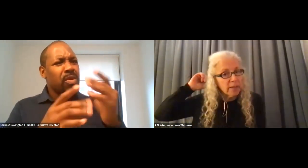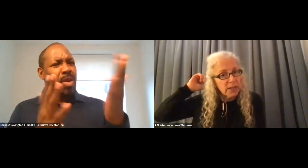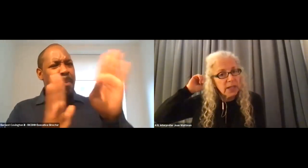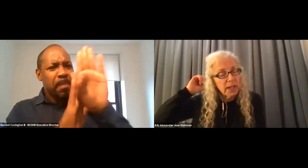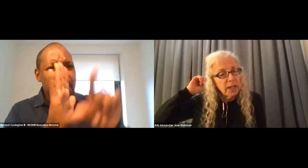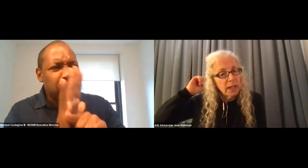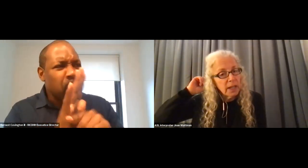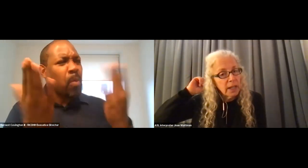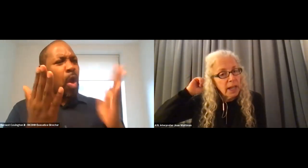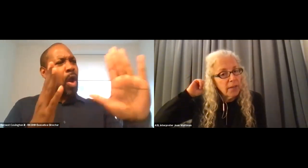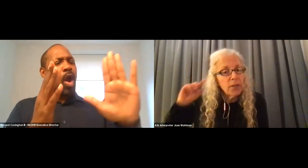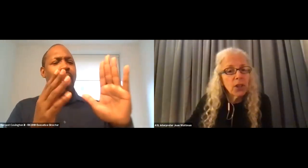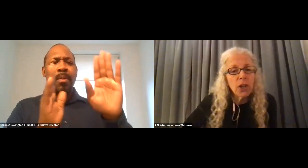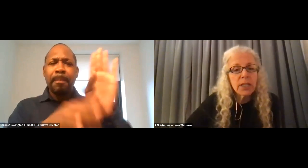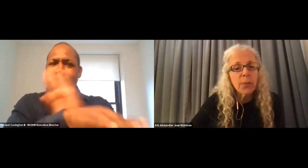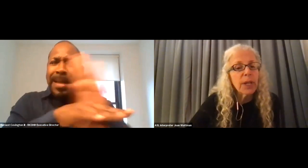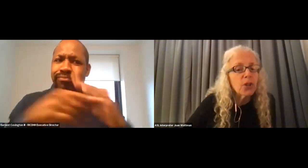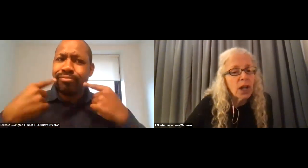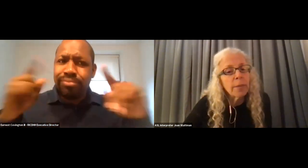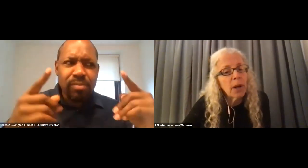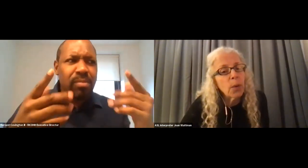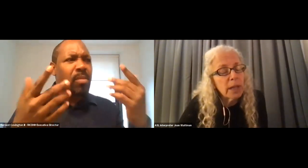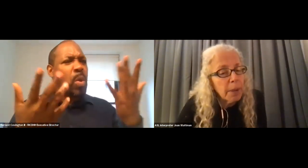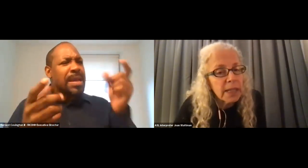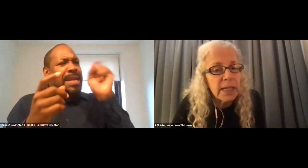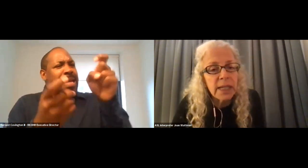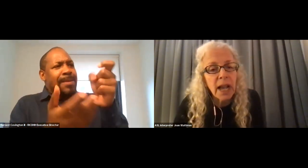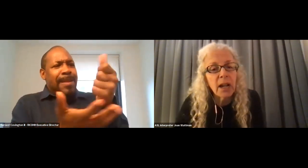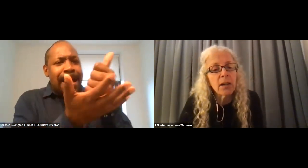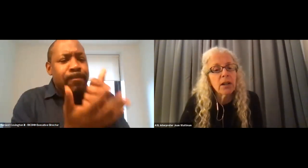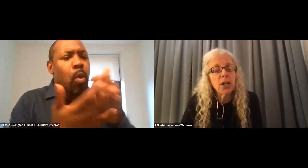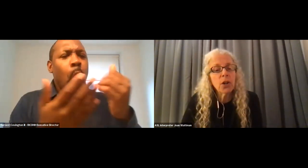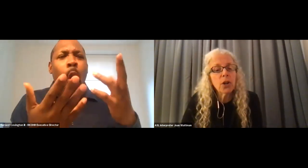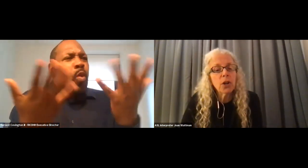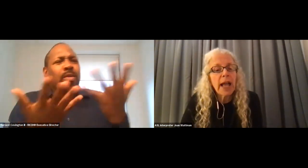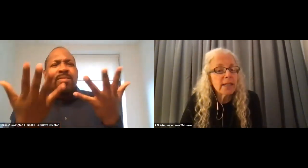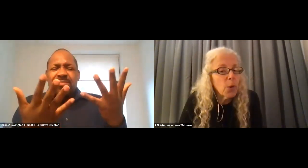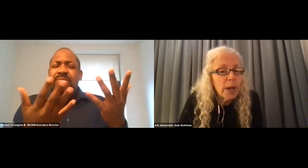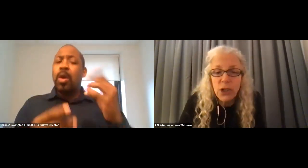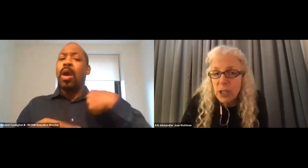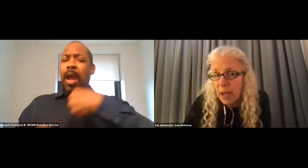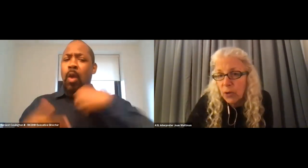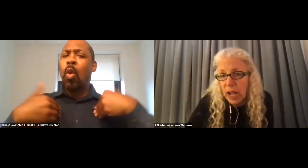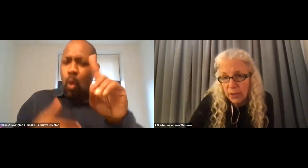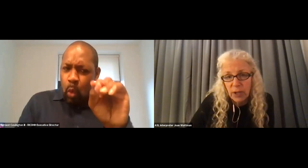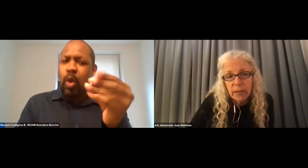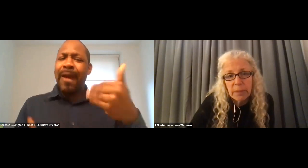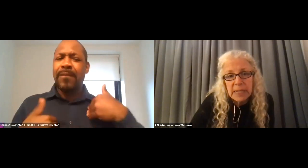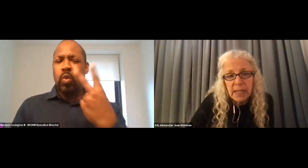themselves have hearing loss, and we can talk about what their policies are, ask them questions about how they run their business.